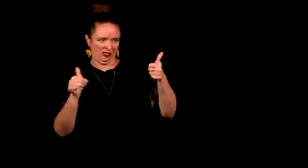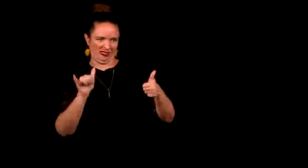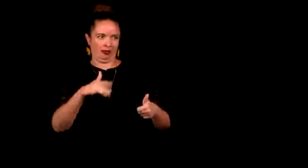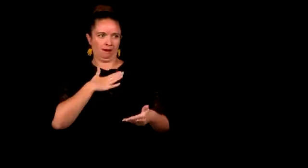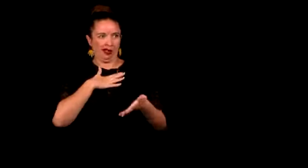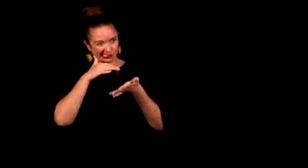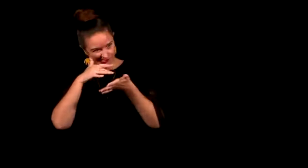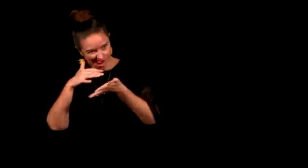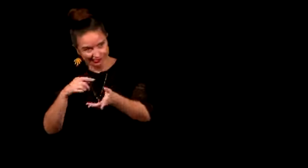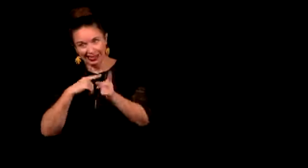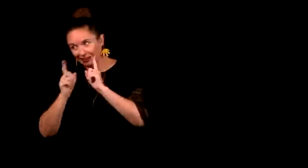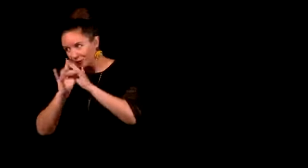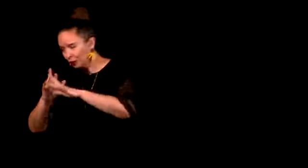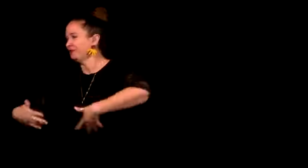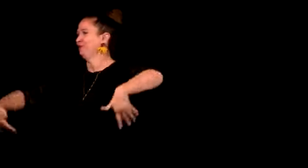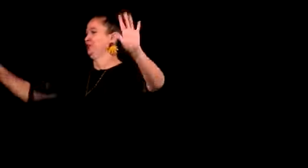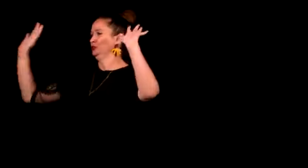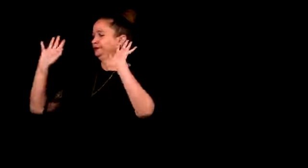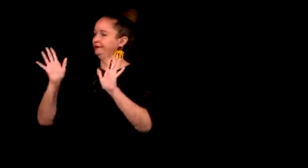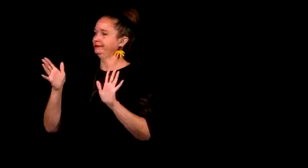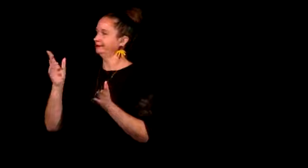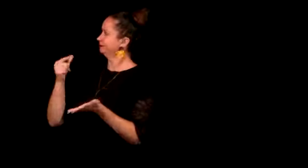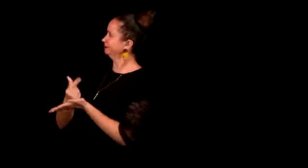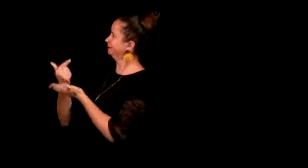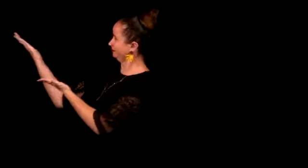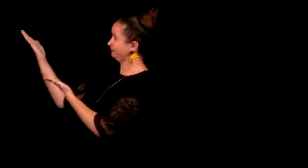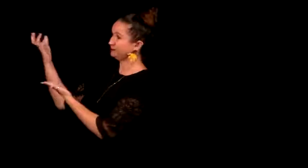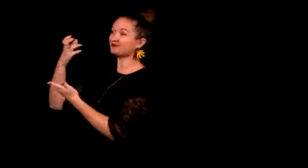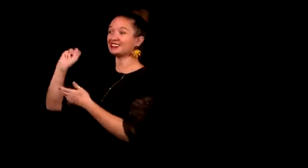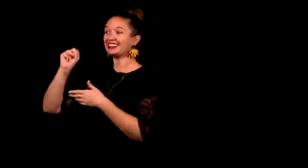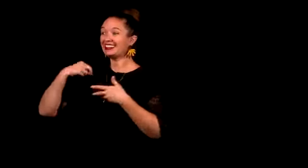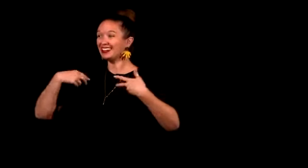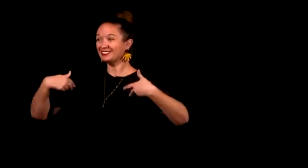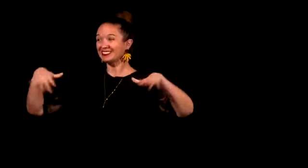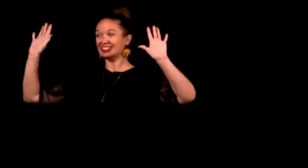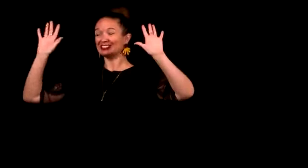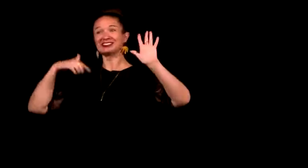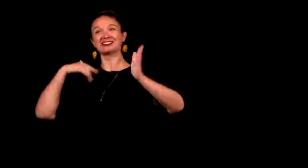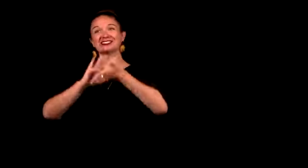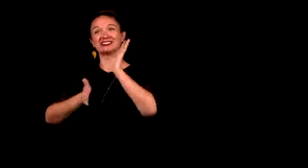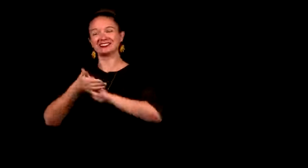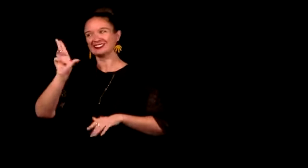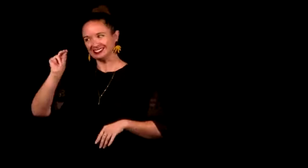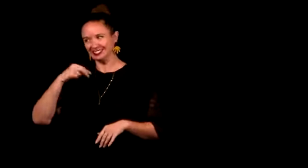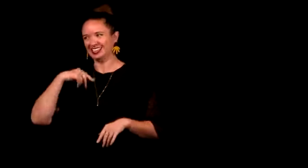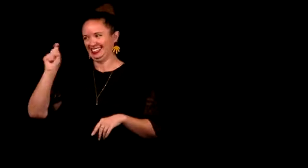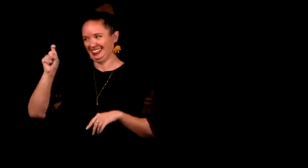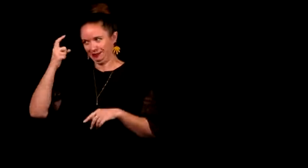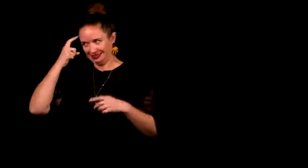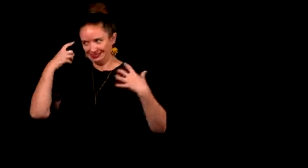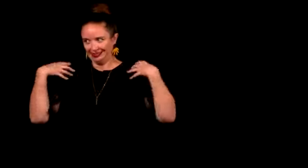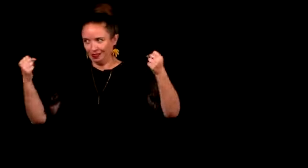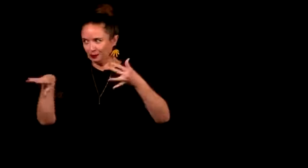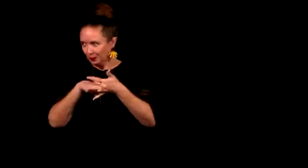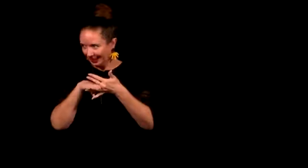pride and what kind of diminishes that pride. So I did my study and I did graduate. So yes, I did finish, and